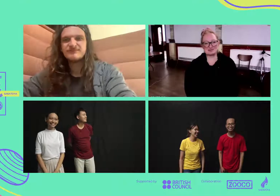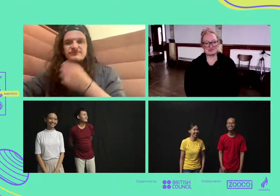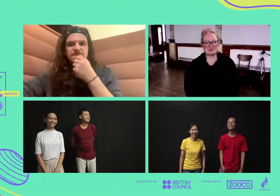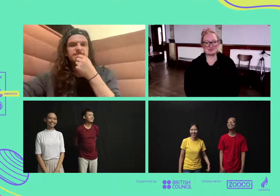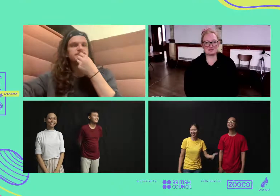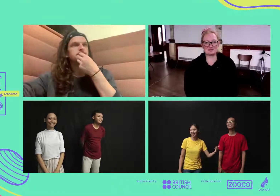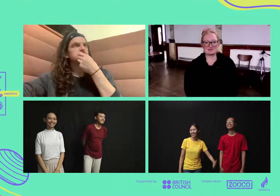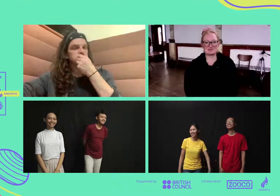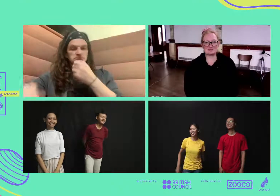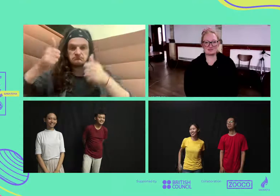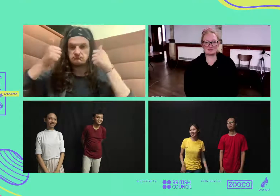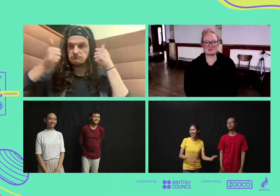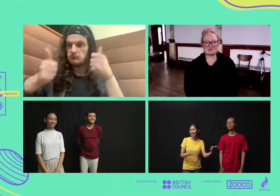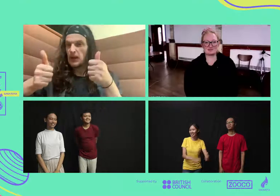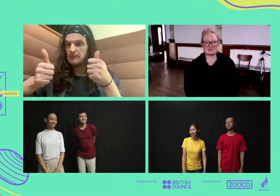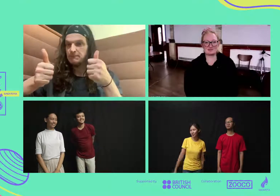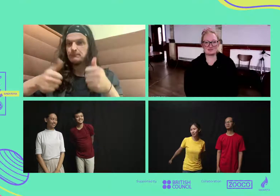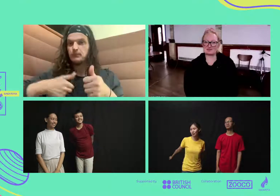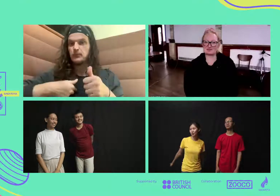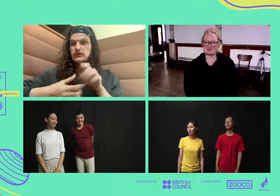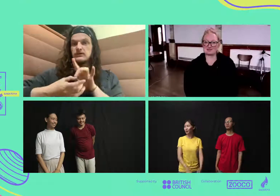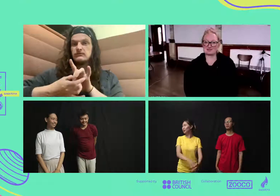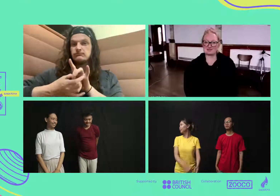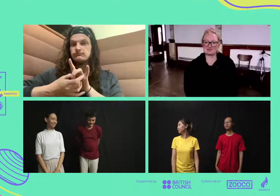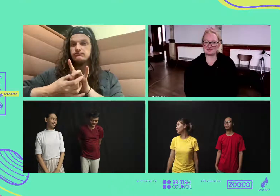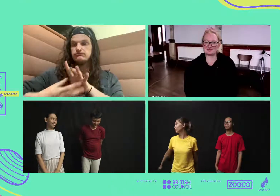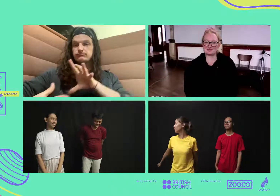Really amazing.